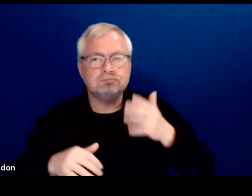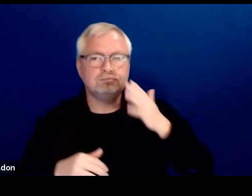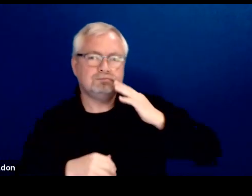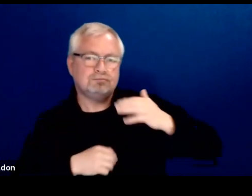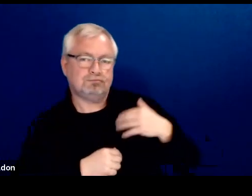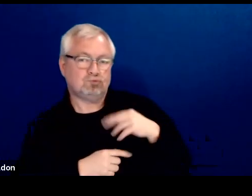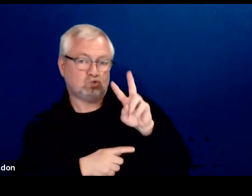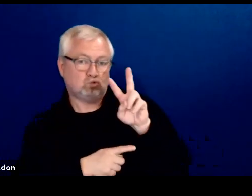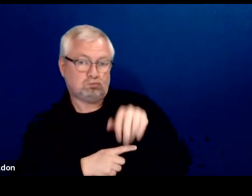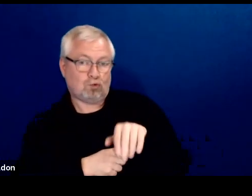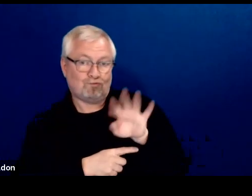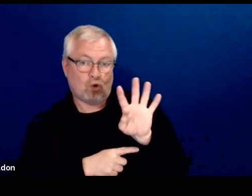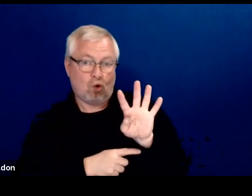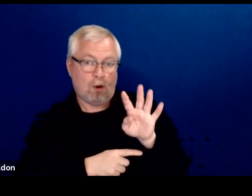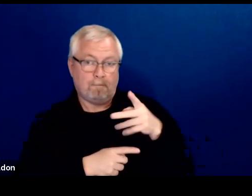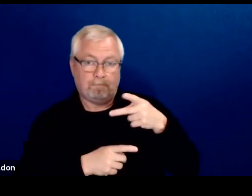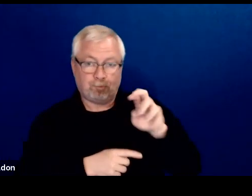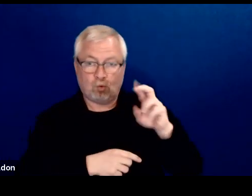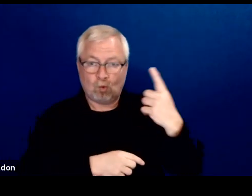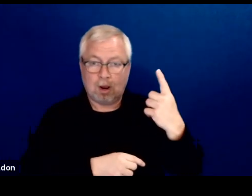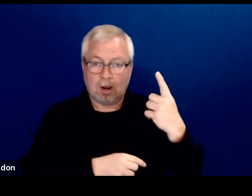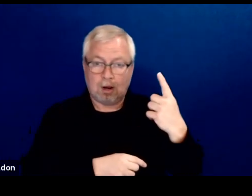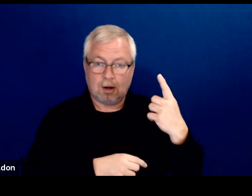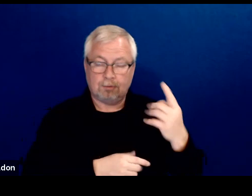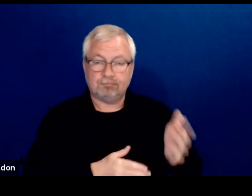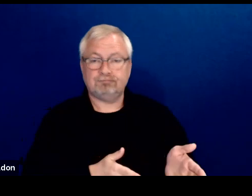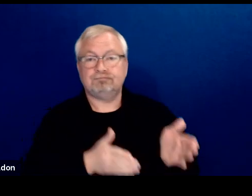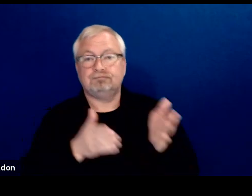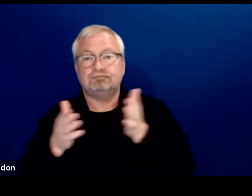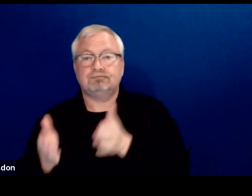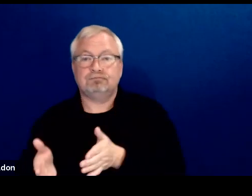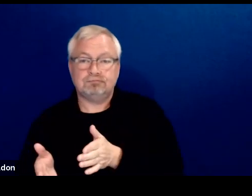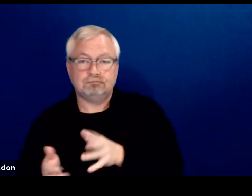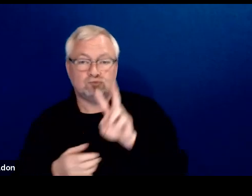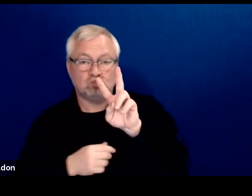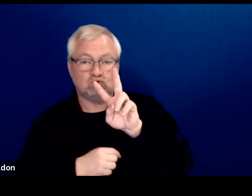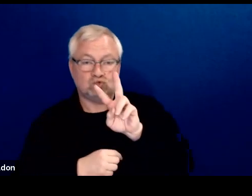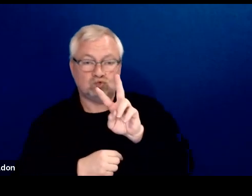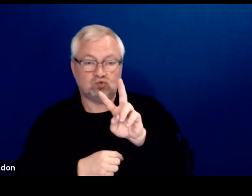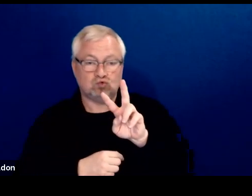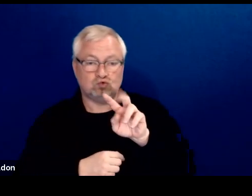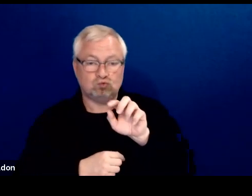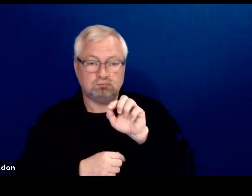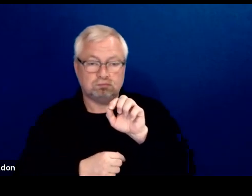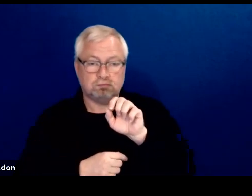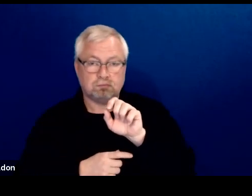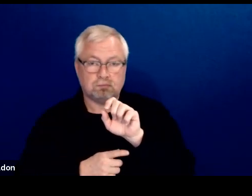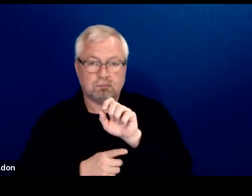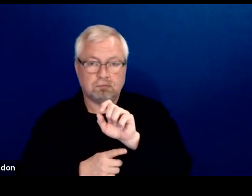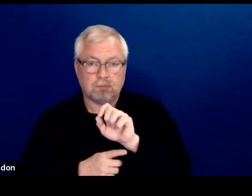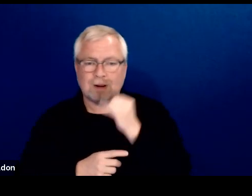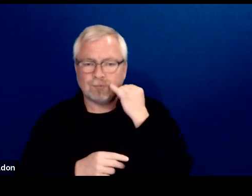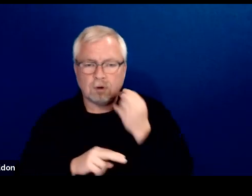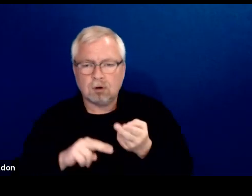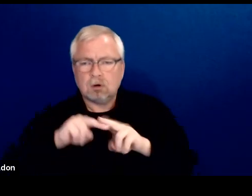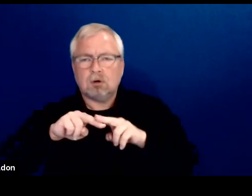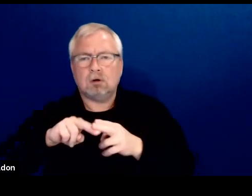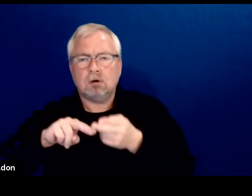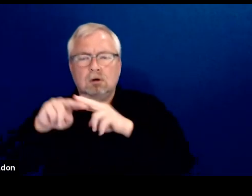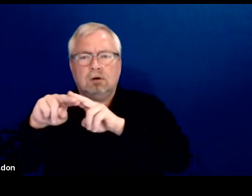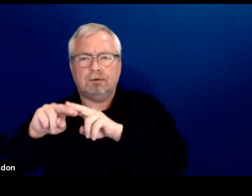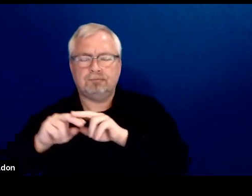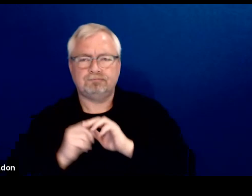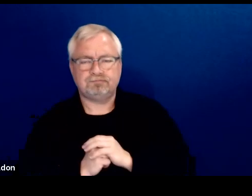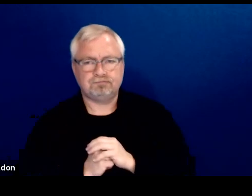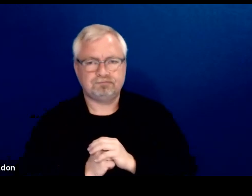2.4. We're seeing it's actually one person infecting 4. But what also changed is the severity of the hospitalizations and the length of